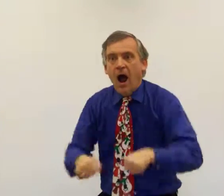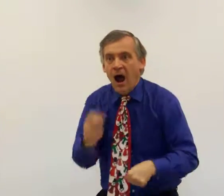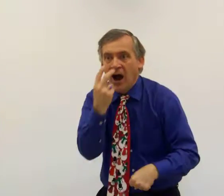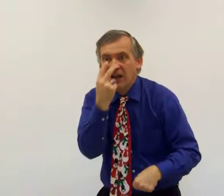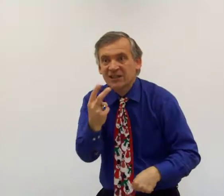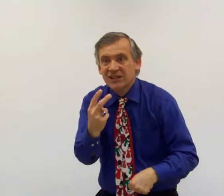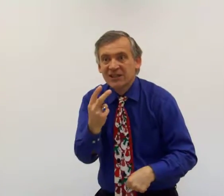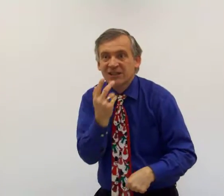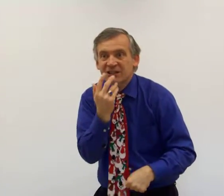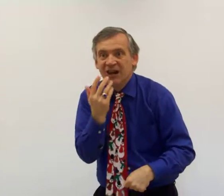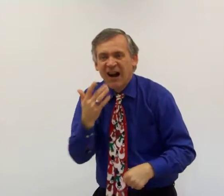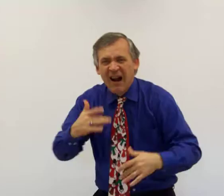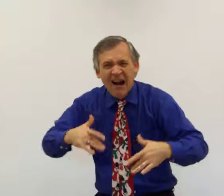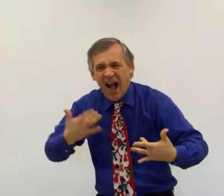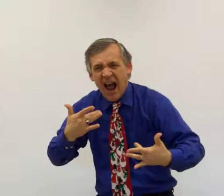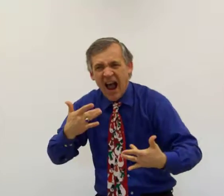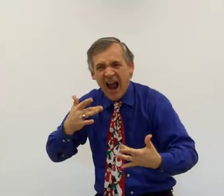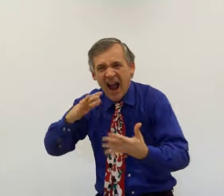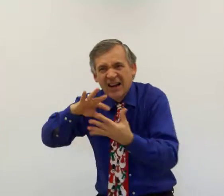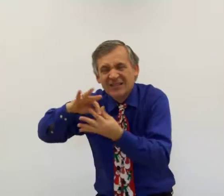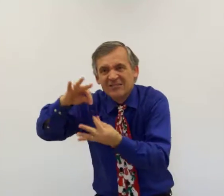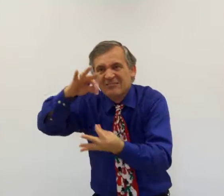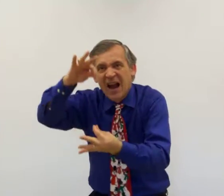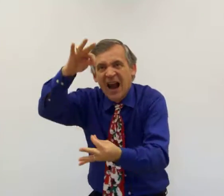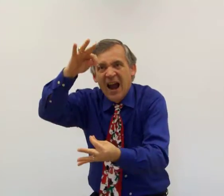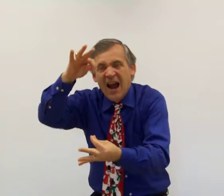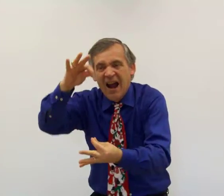as indistinct as the gray mist behind her.